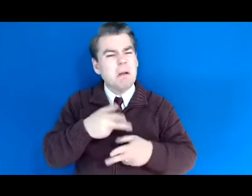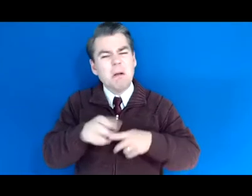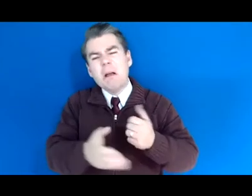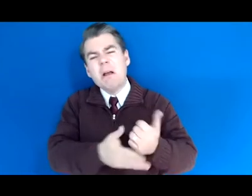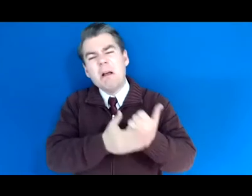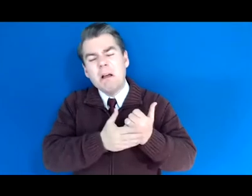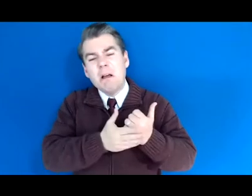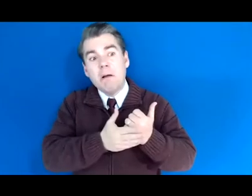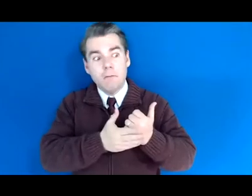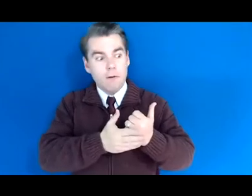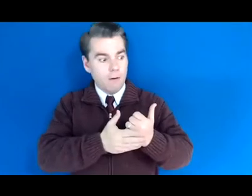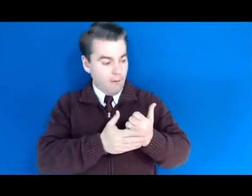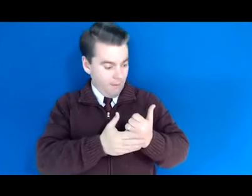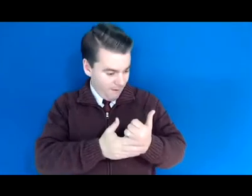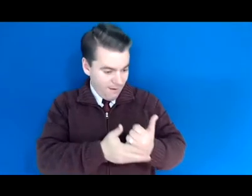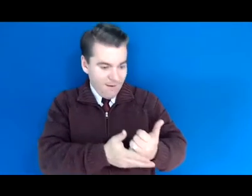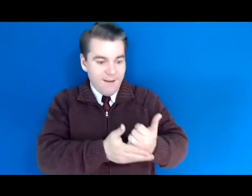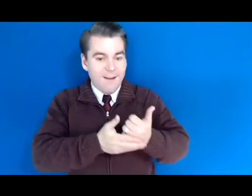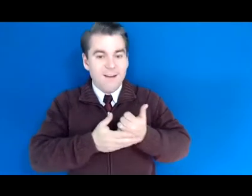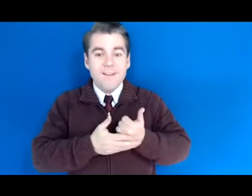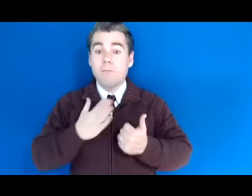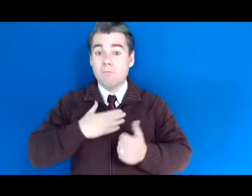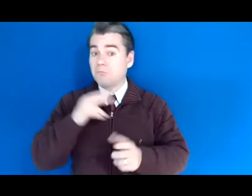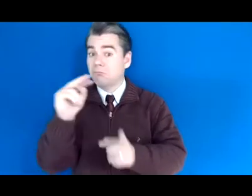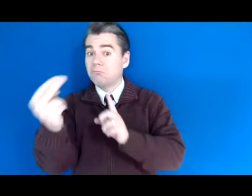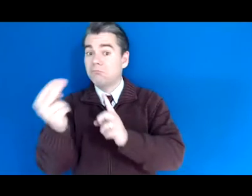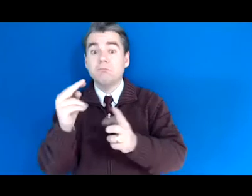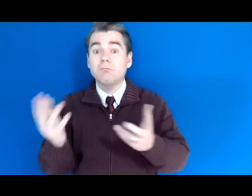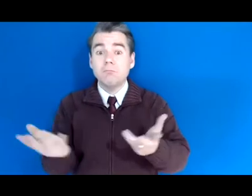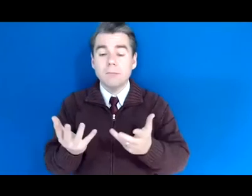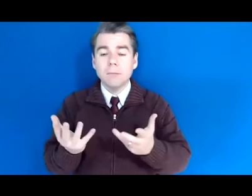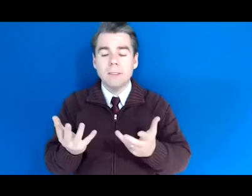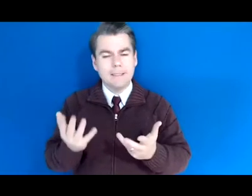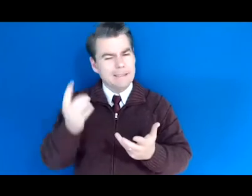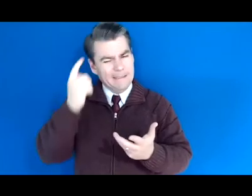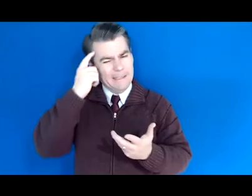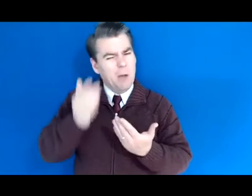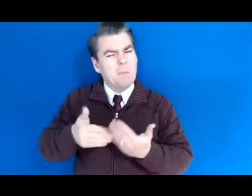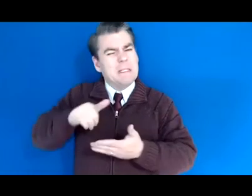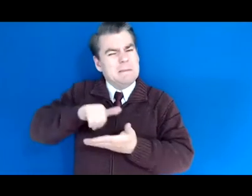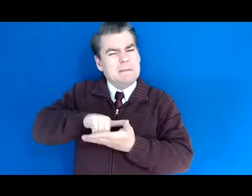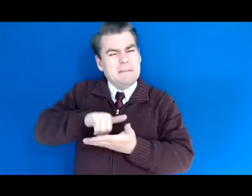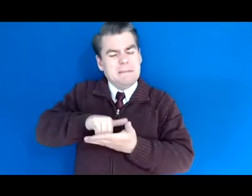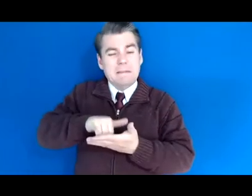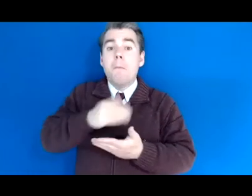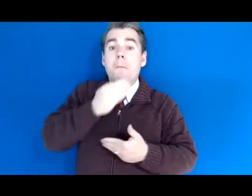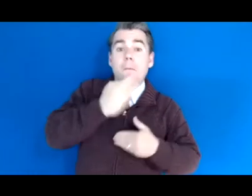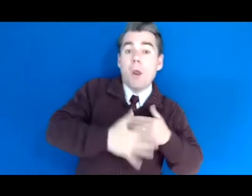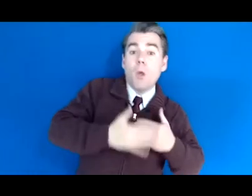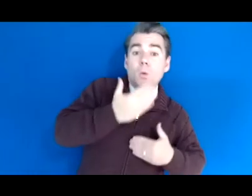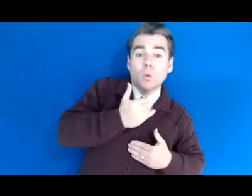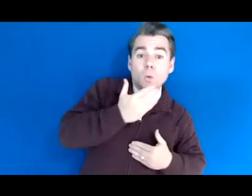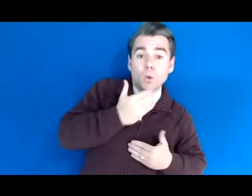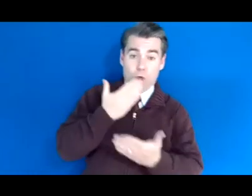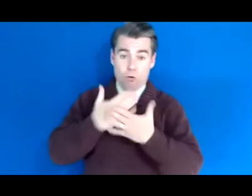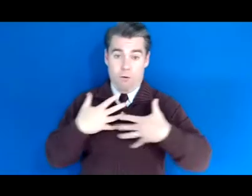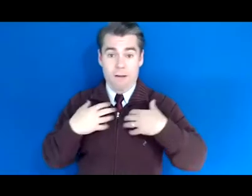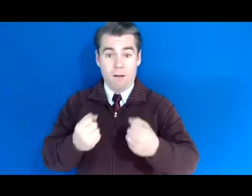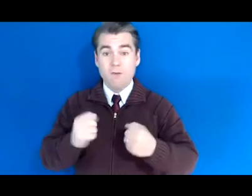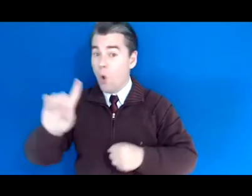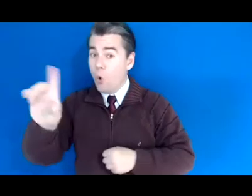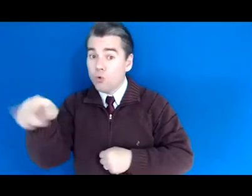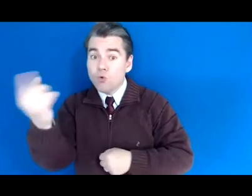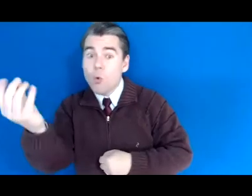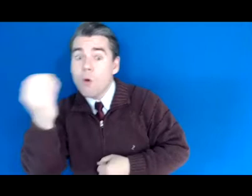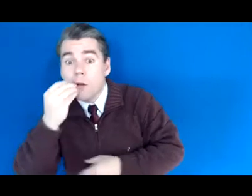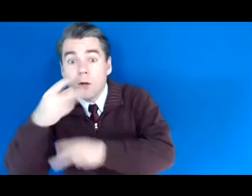My perspective is this: it's almost impossible to have balanced blood sugar and good health by diet alone. The